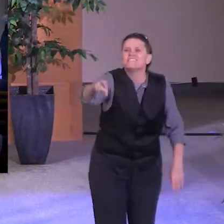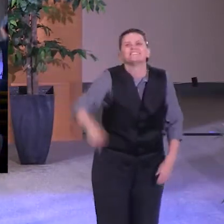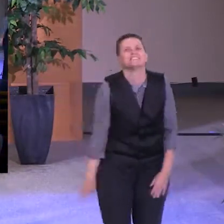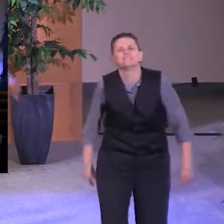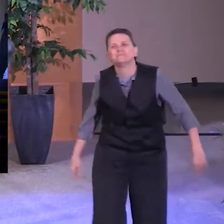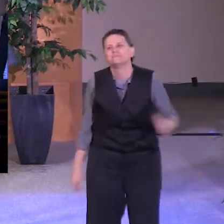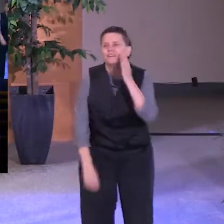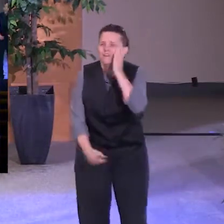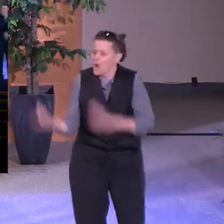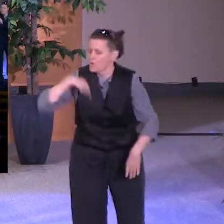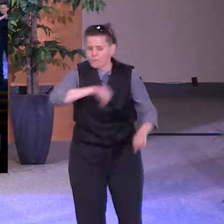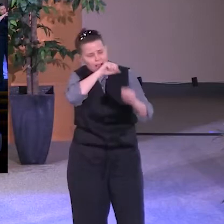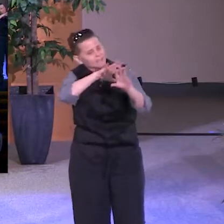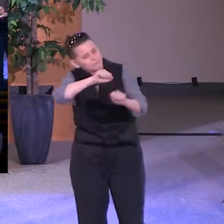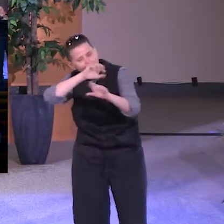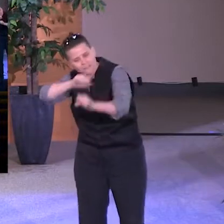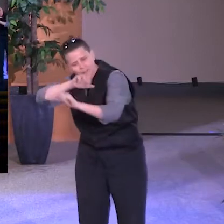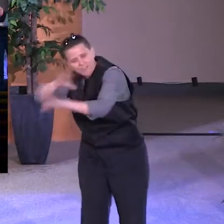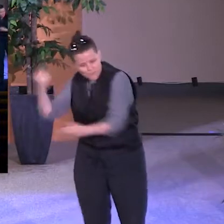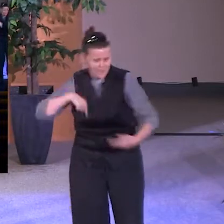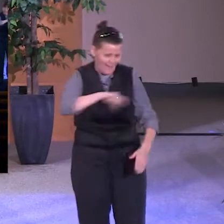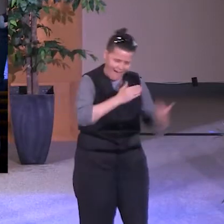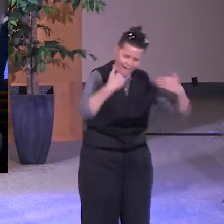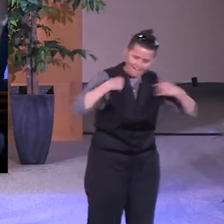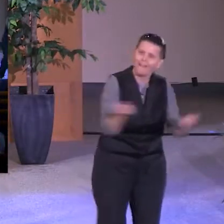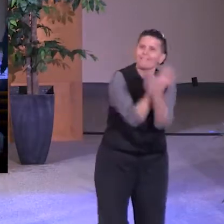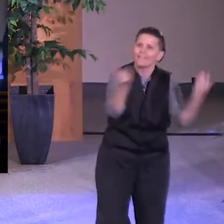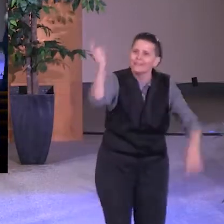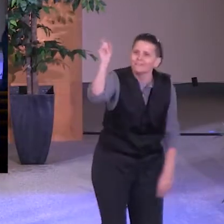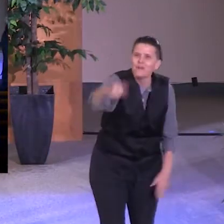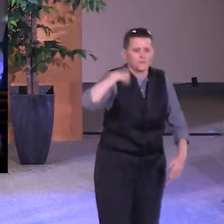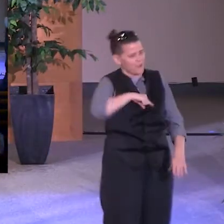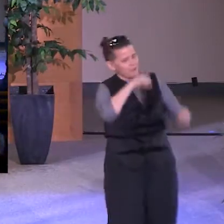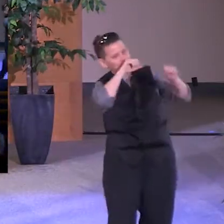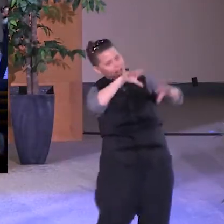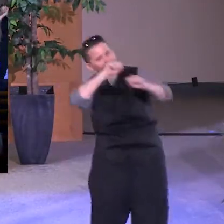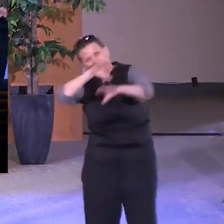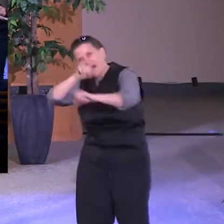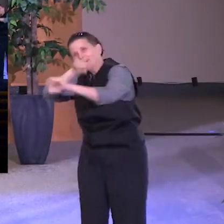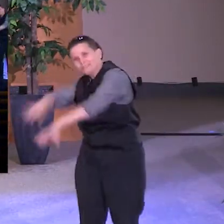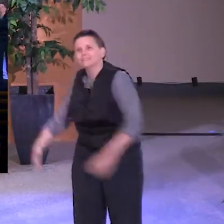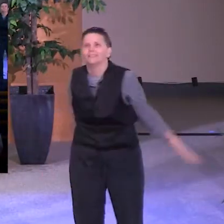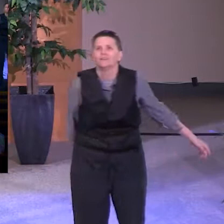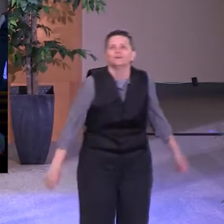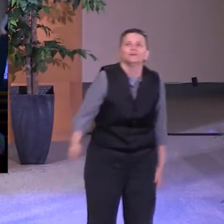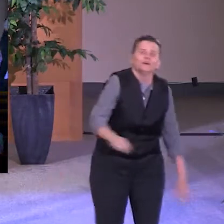we're blessed. We got everything we need. We are blessed. Our God's got everything we need.